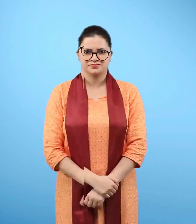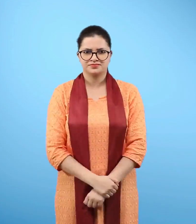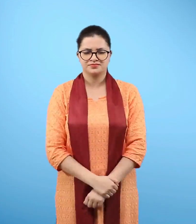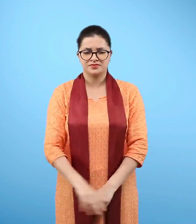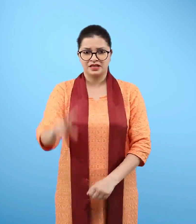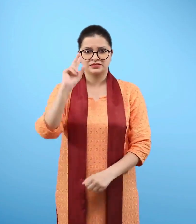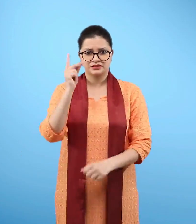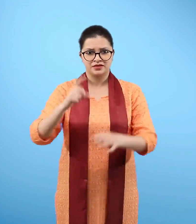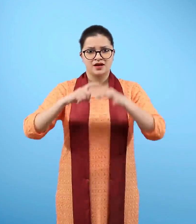2.